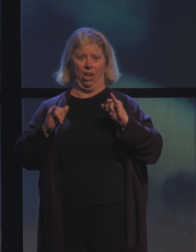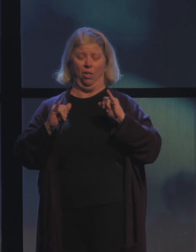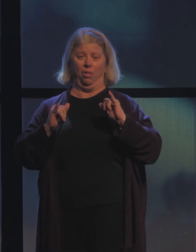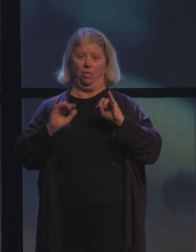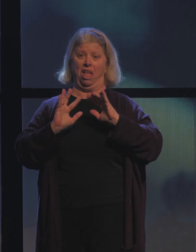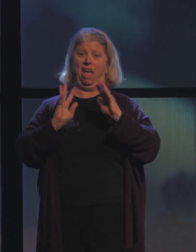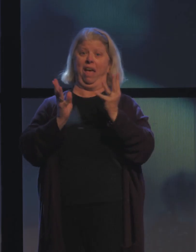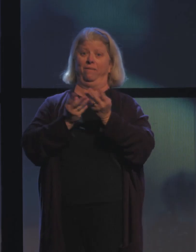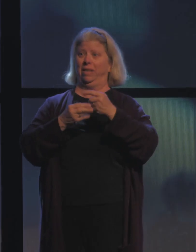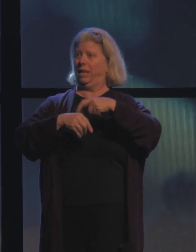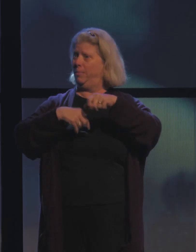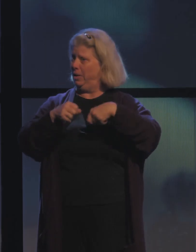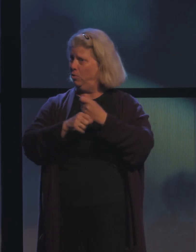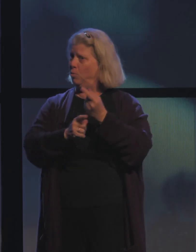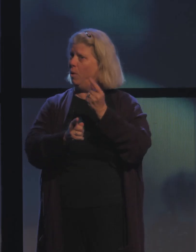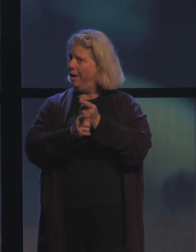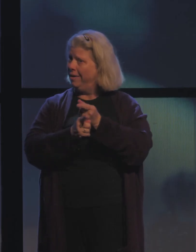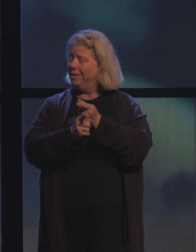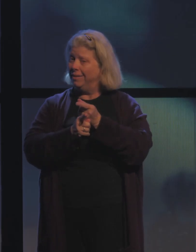season, right?